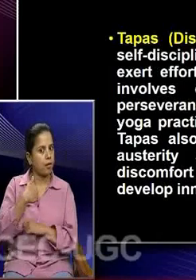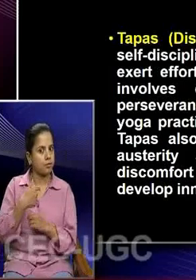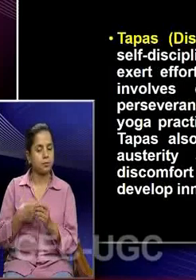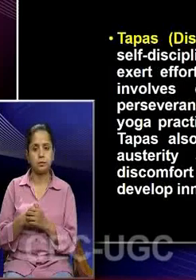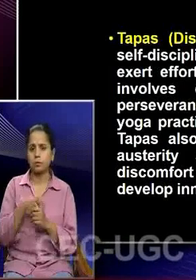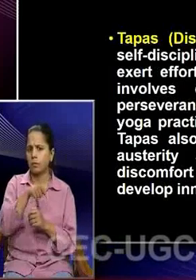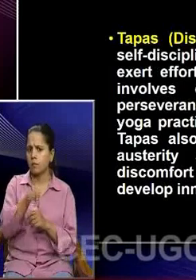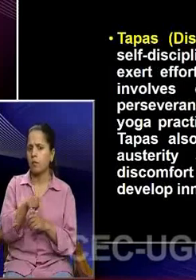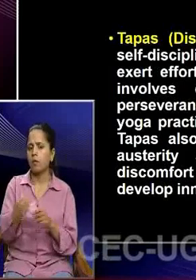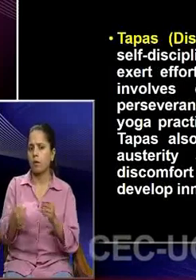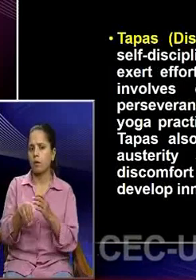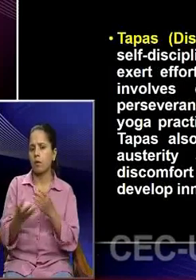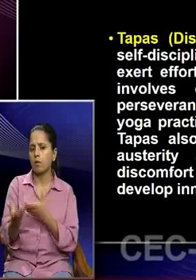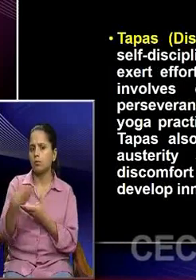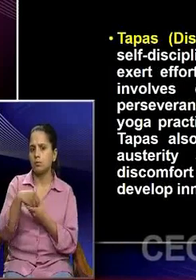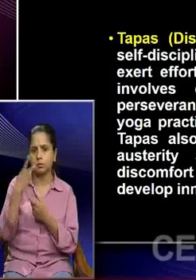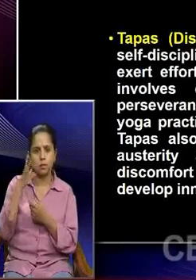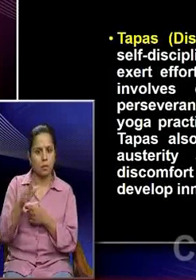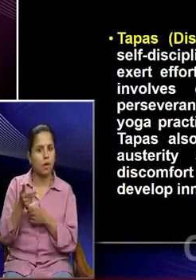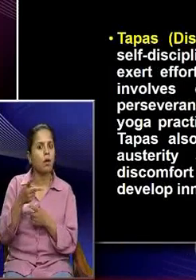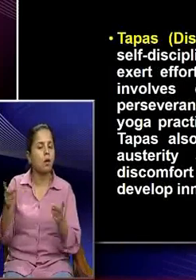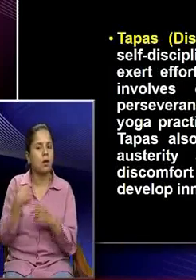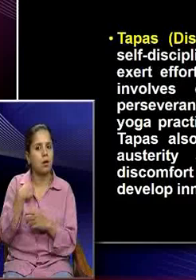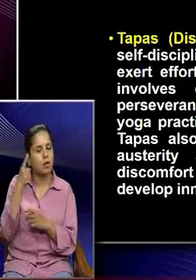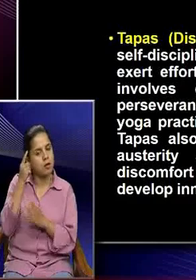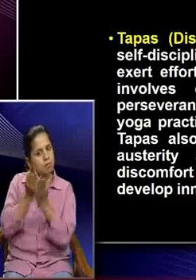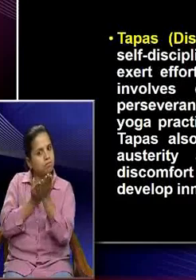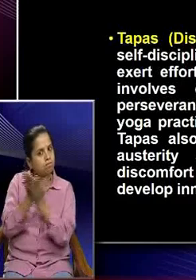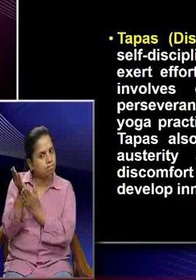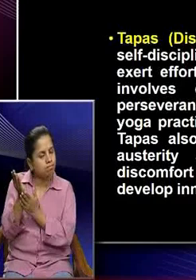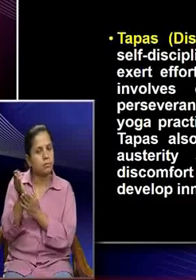It involves cultivating determination,